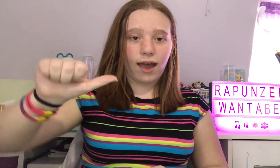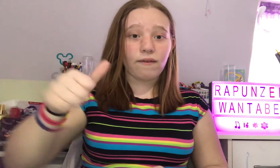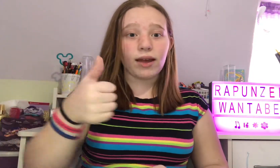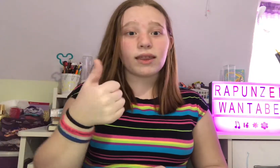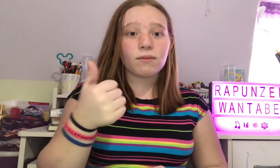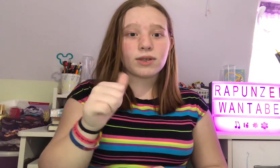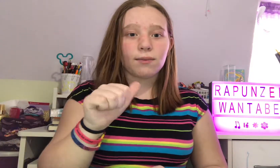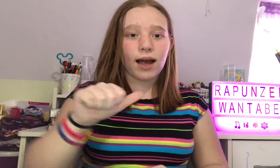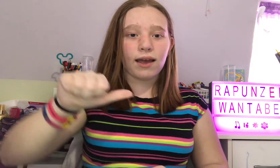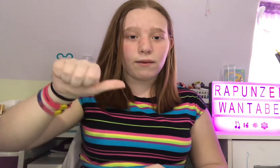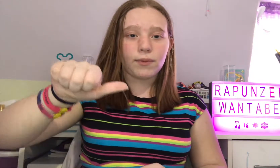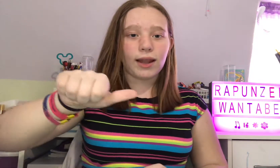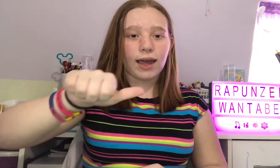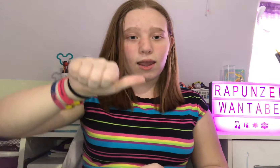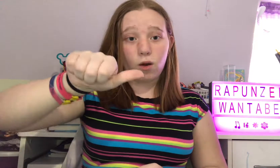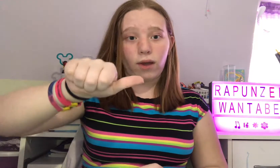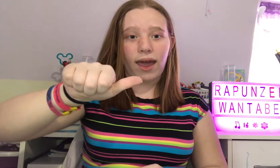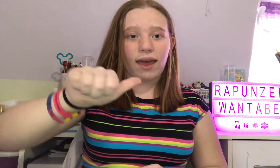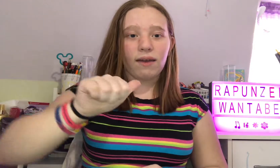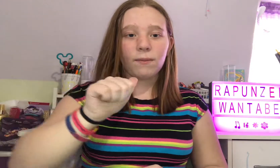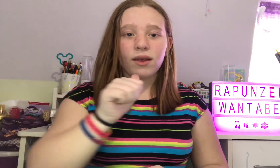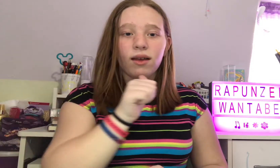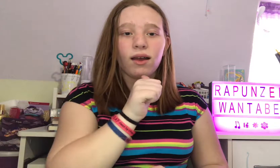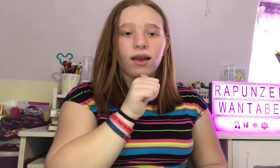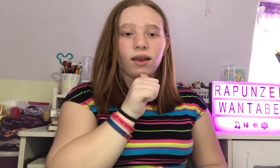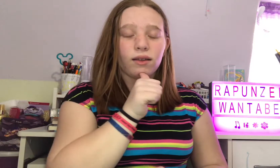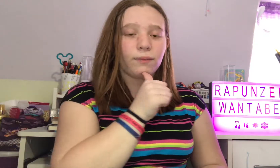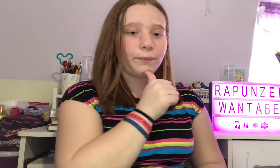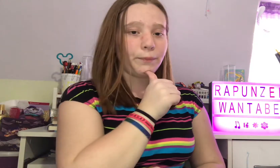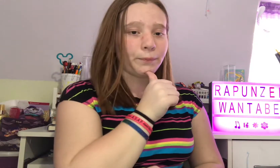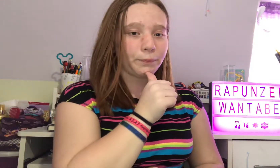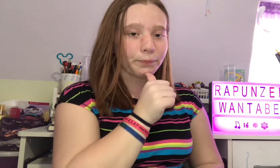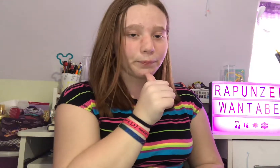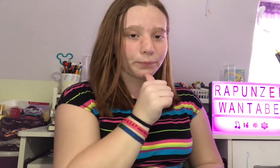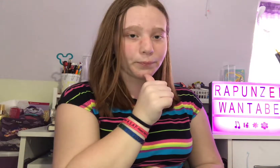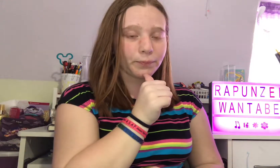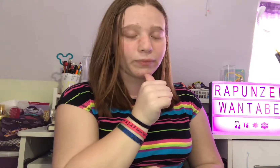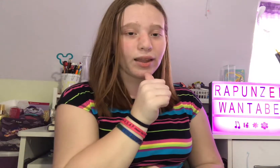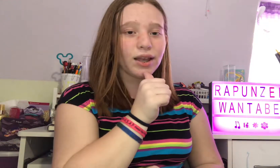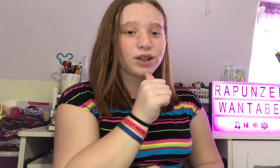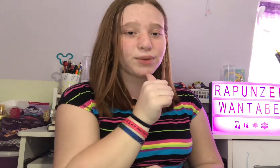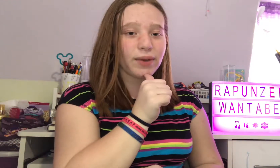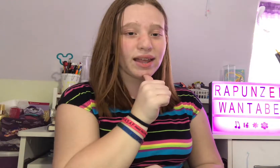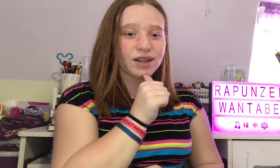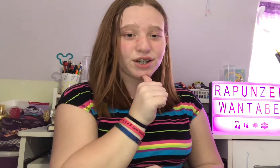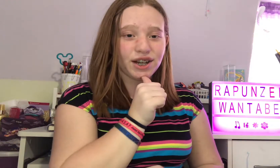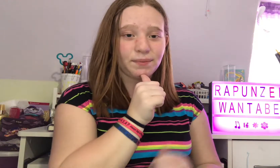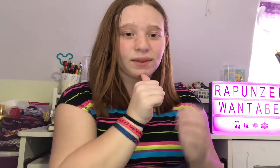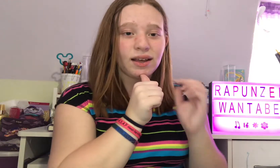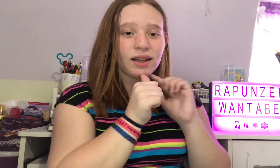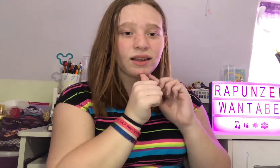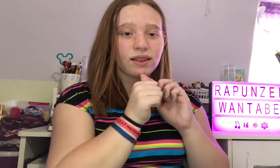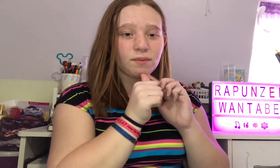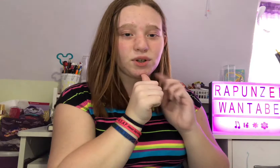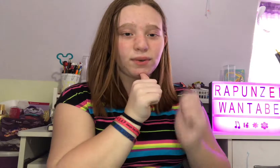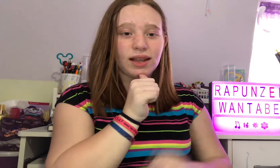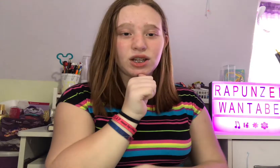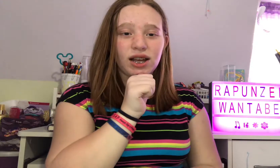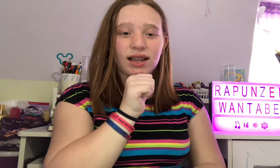have like a thumbs up, kind of, but like an okay. And it should be at your chin. The thumb should be at the chin and